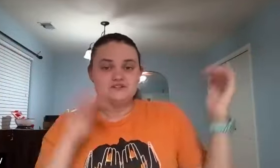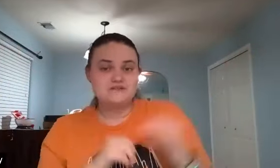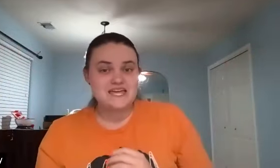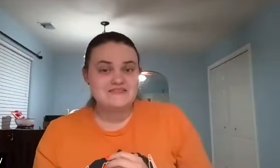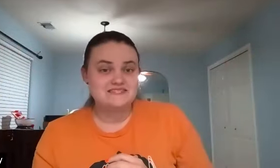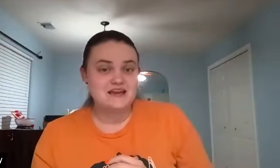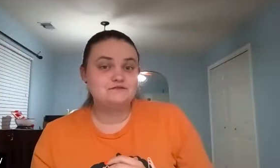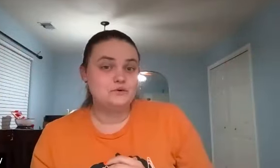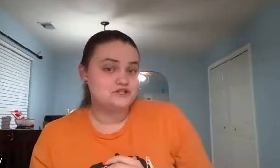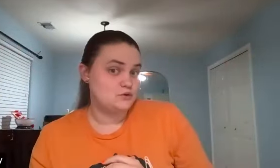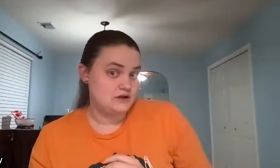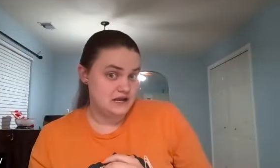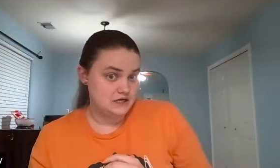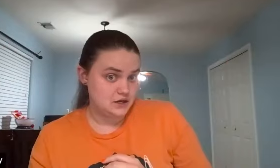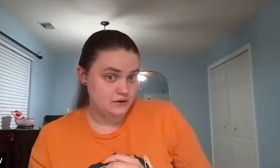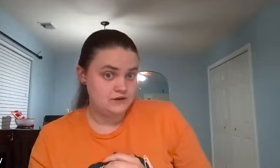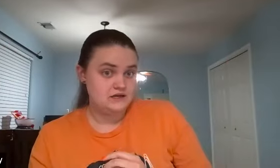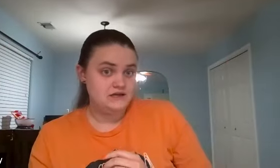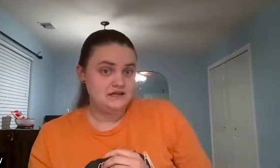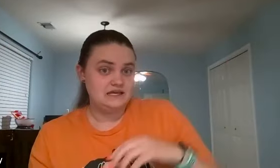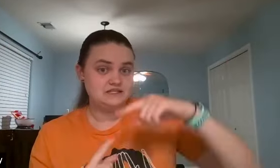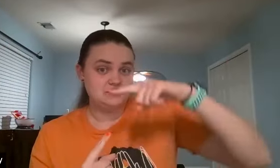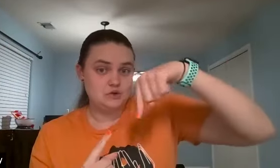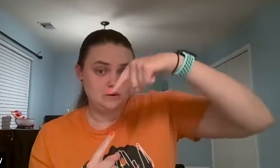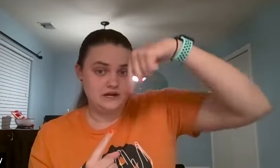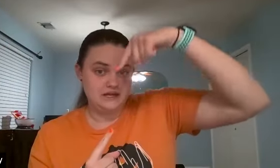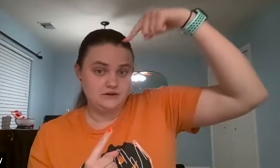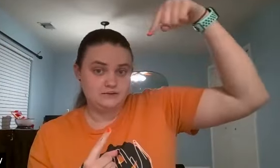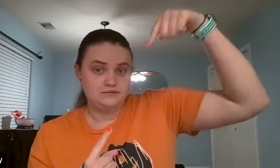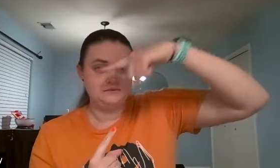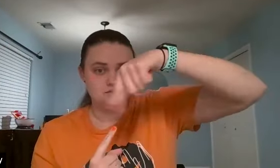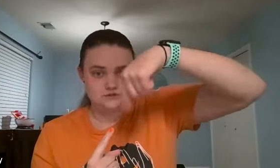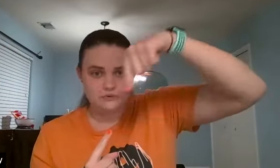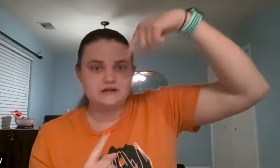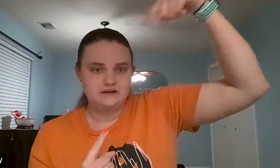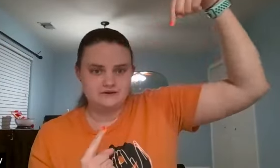So then the sign for tornado is tornado, tornado.